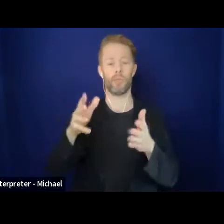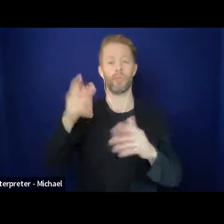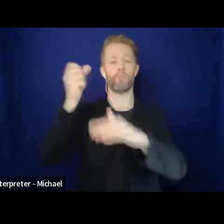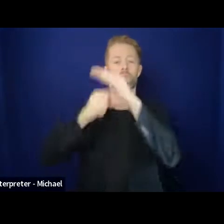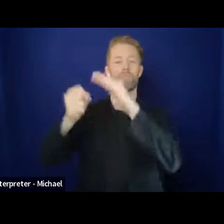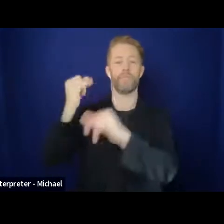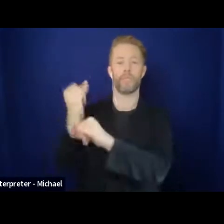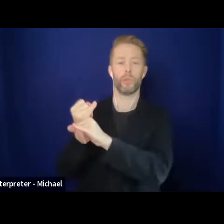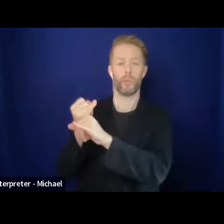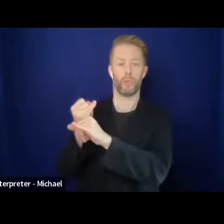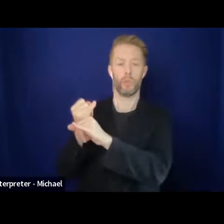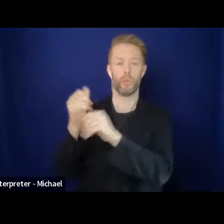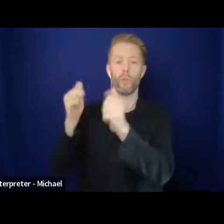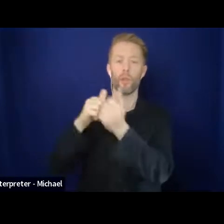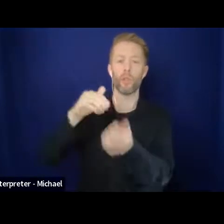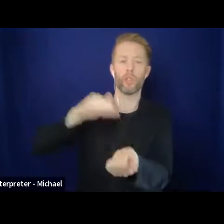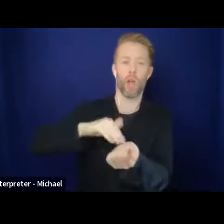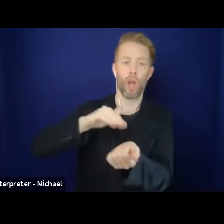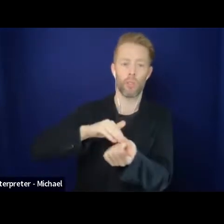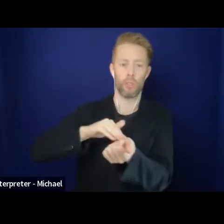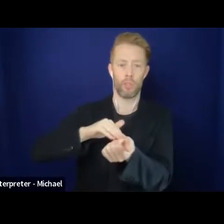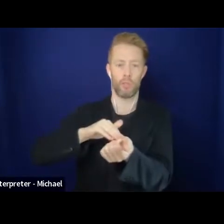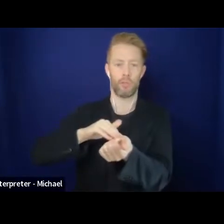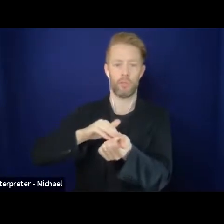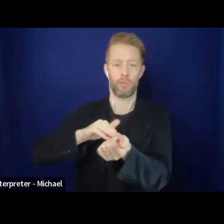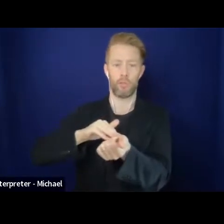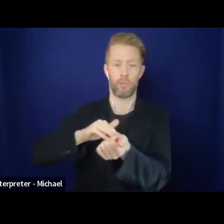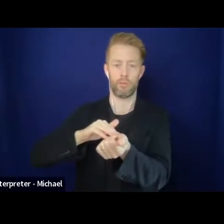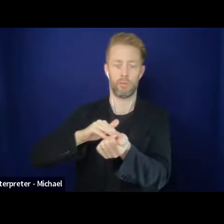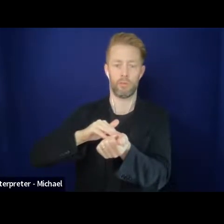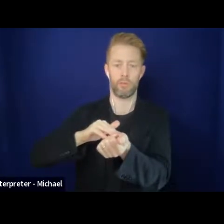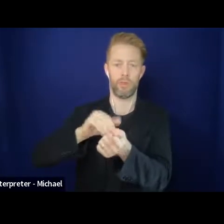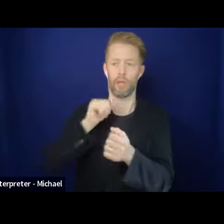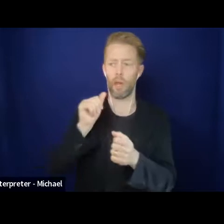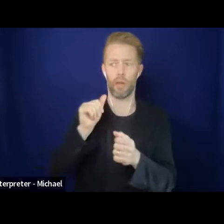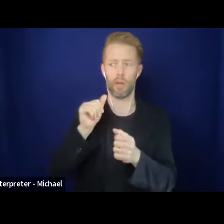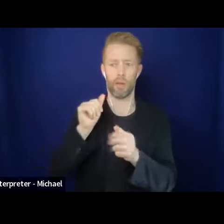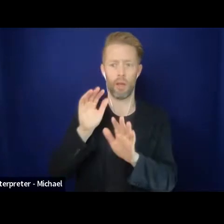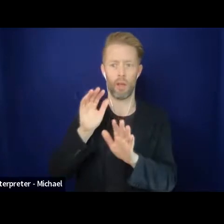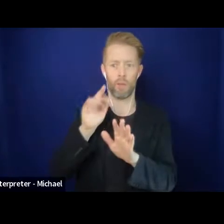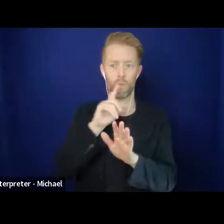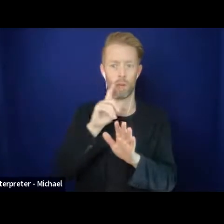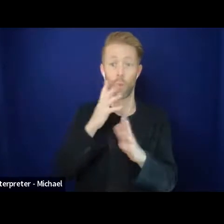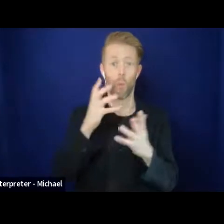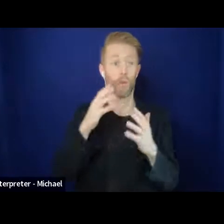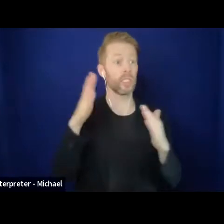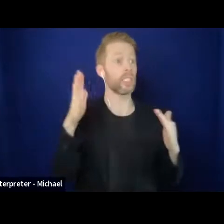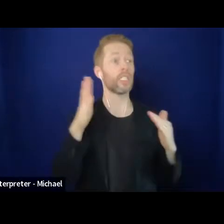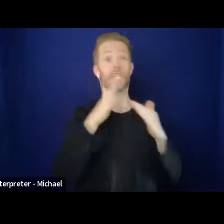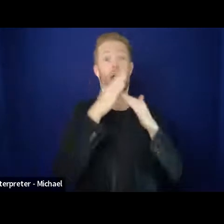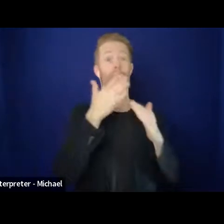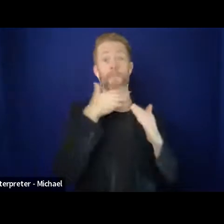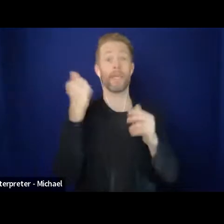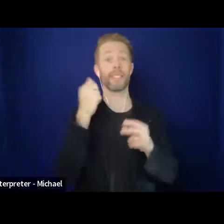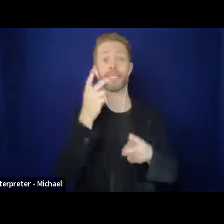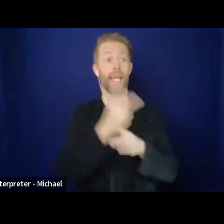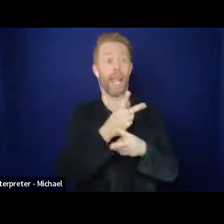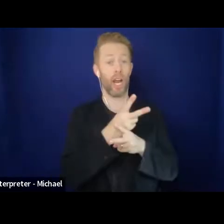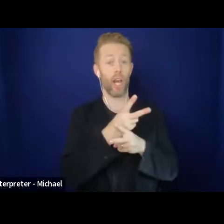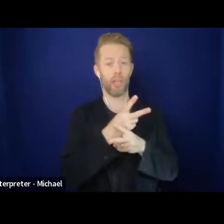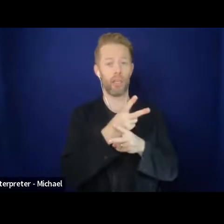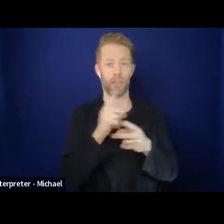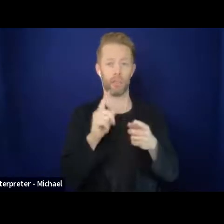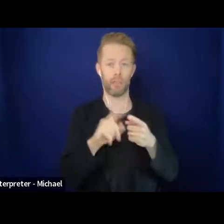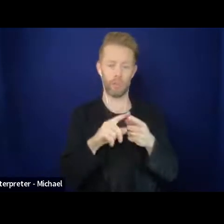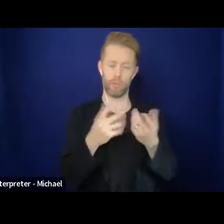setting with doctors, rather than recognizing that, no, the actual ideal situation for a disabled person is the situation in which they